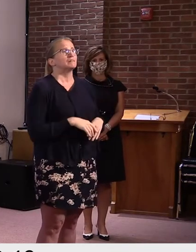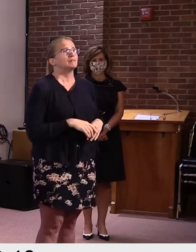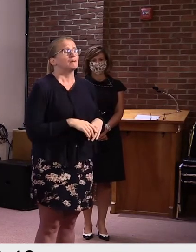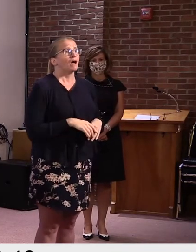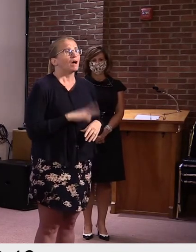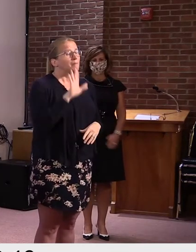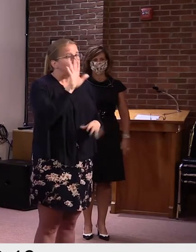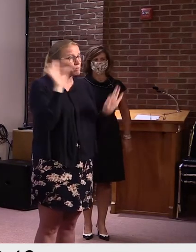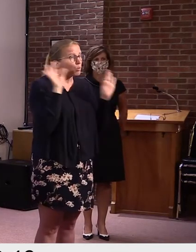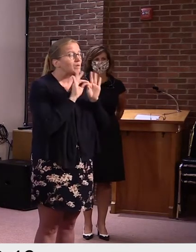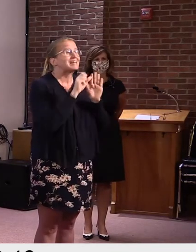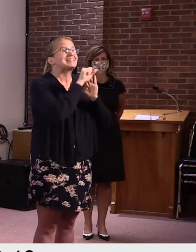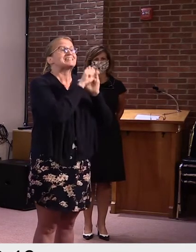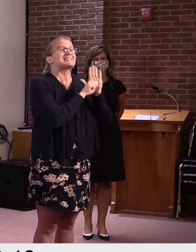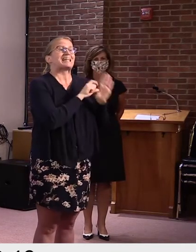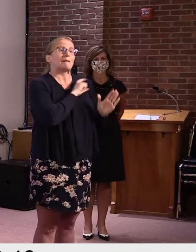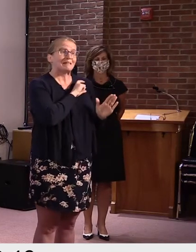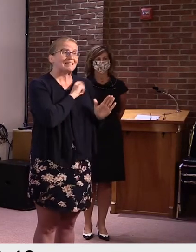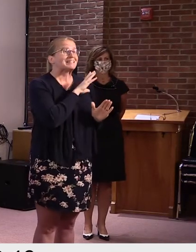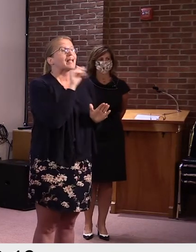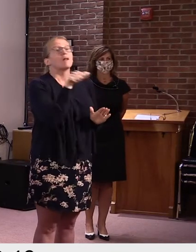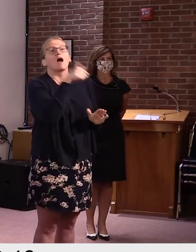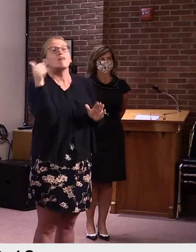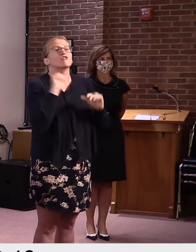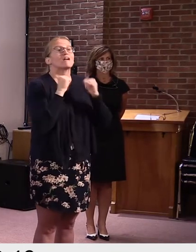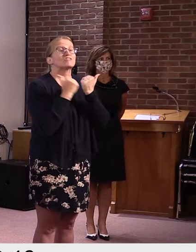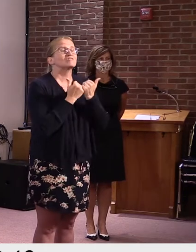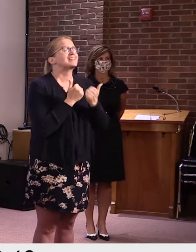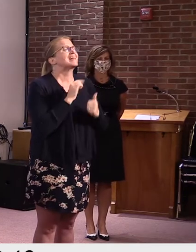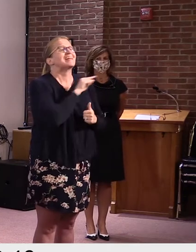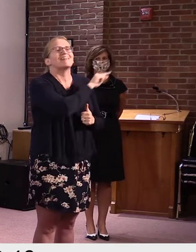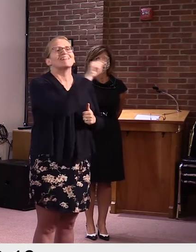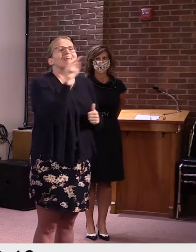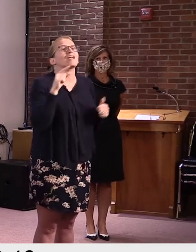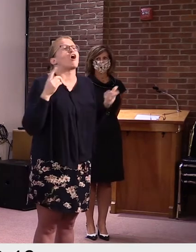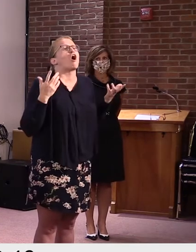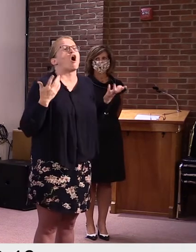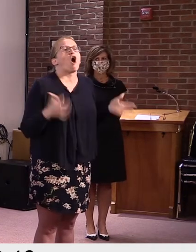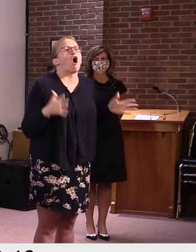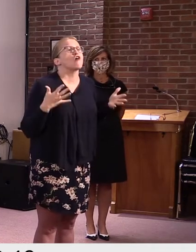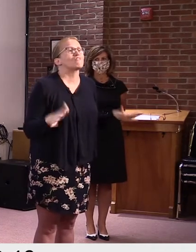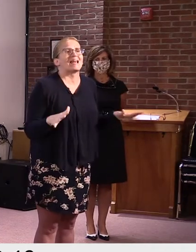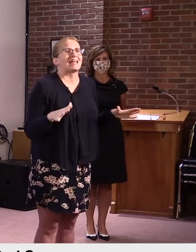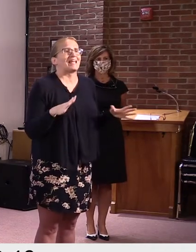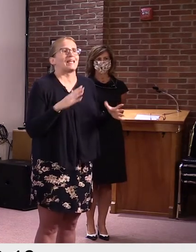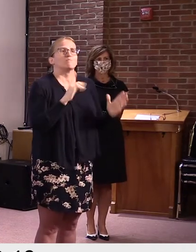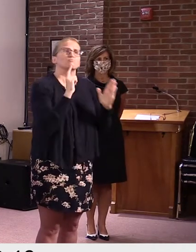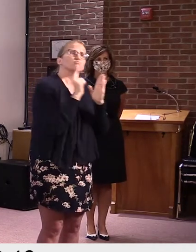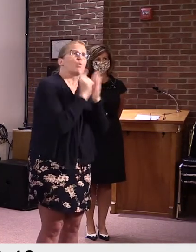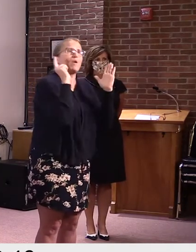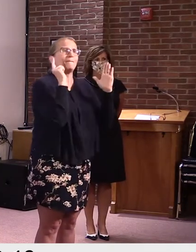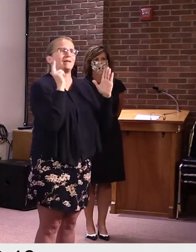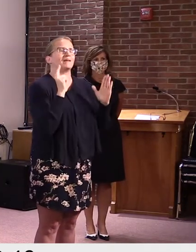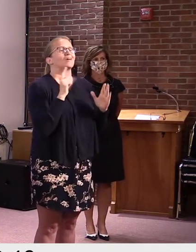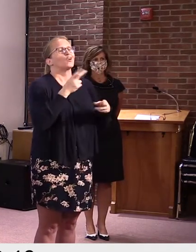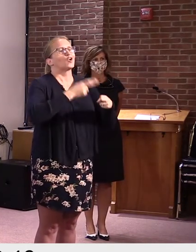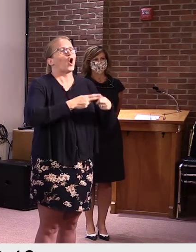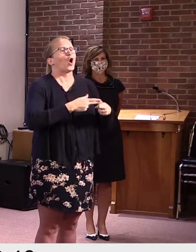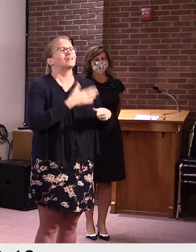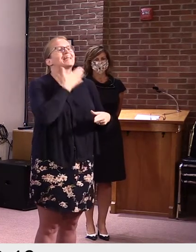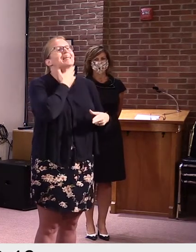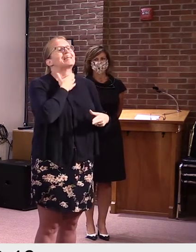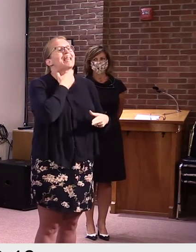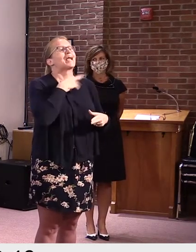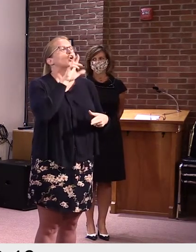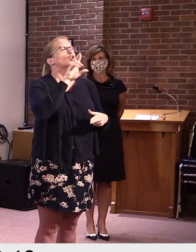The state police and other agencies around the state already prohibit what are called actually neck restraints, chokeholds, is a